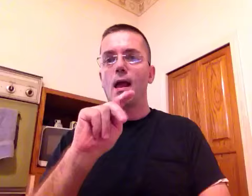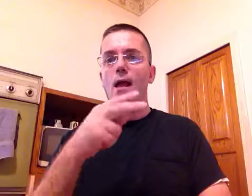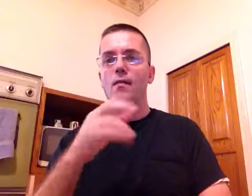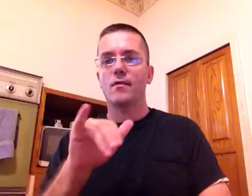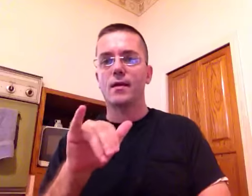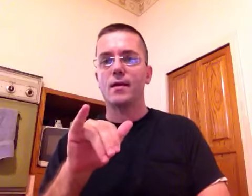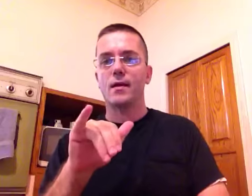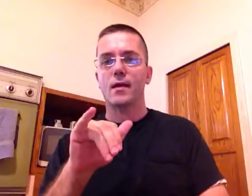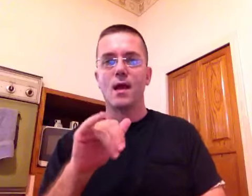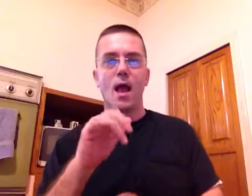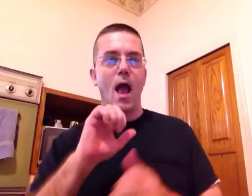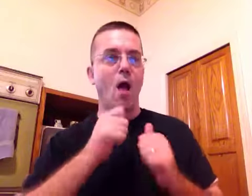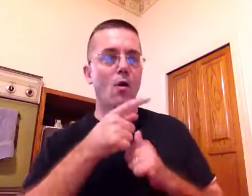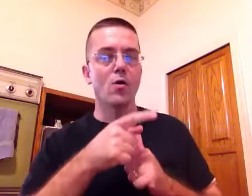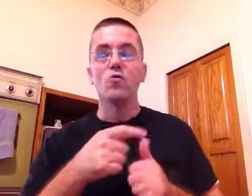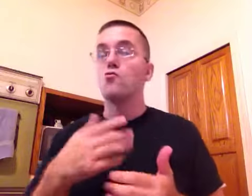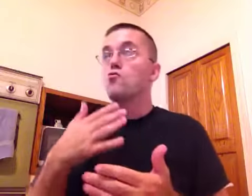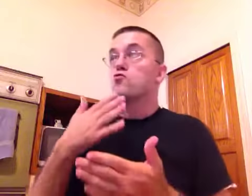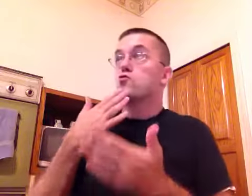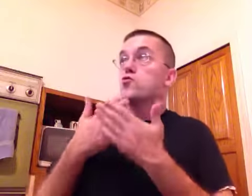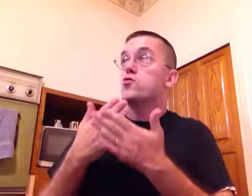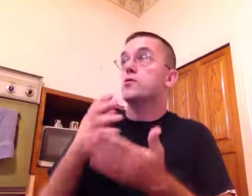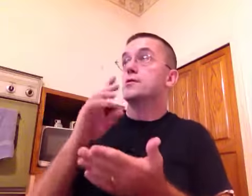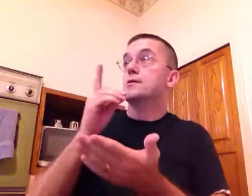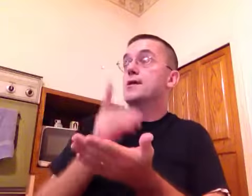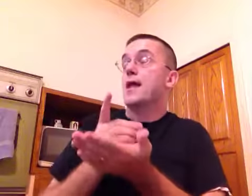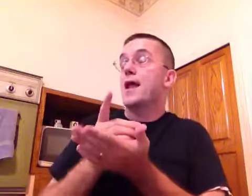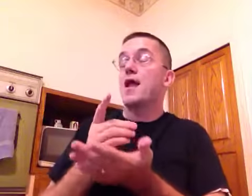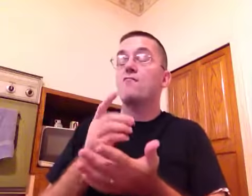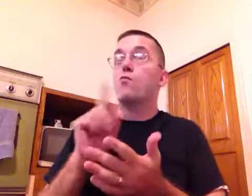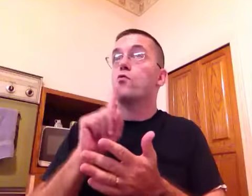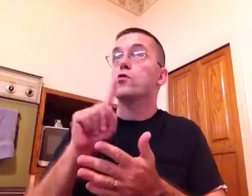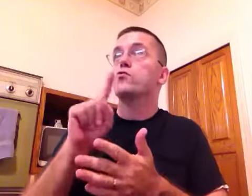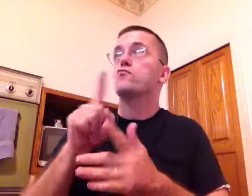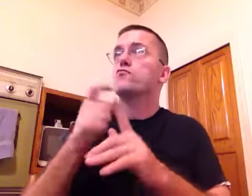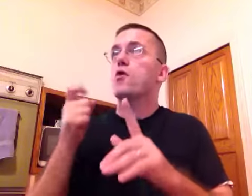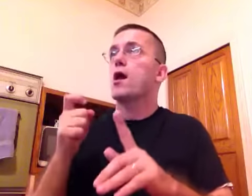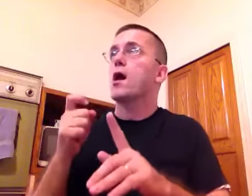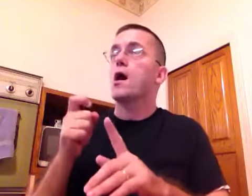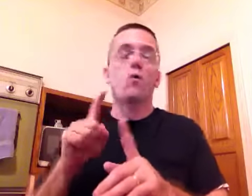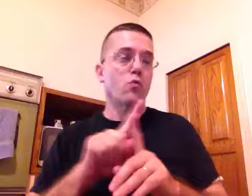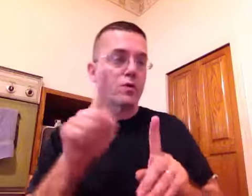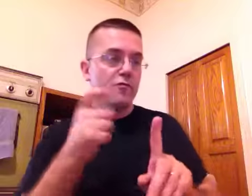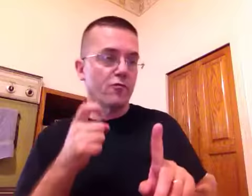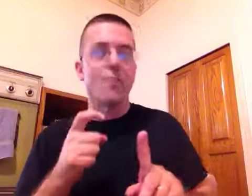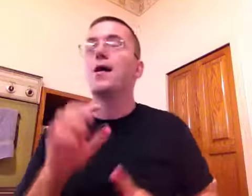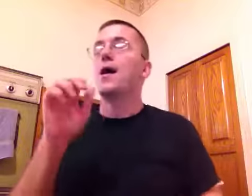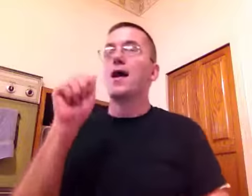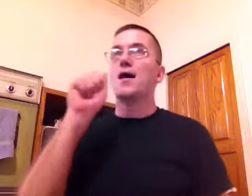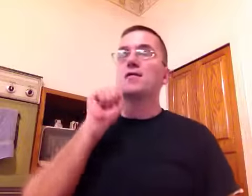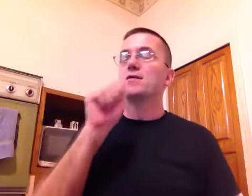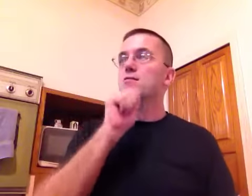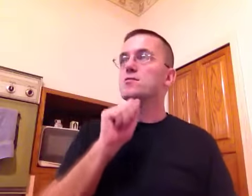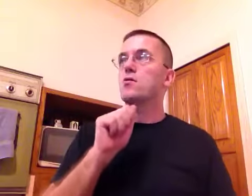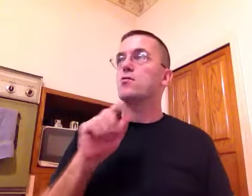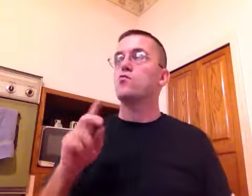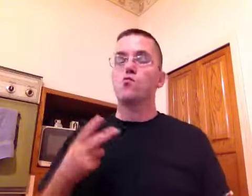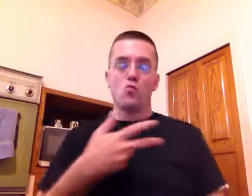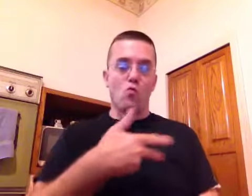better than I deserve. Now, where are you from? Tempe, Arizona. What in the world brings you to Nashville, Tennessee? We came to scream that we're debt-free. You came all the way